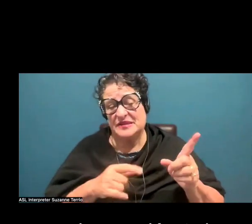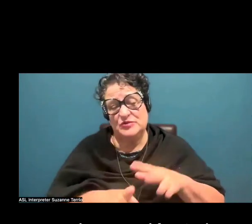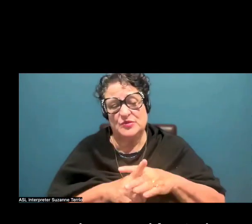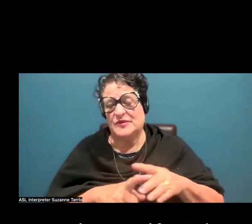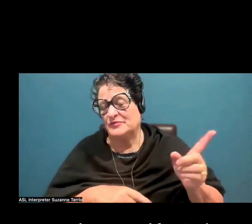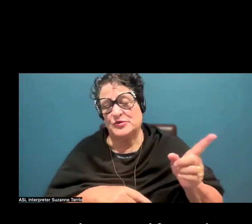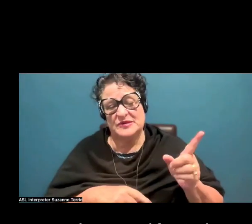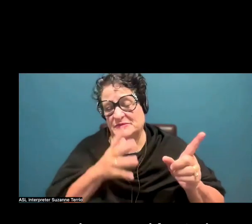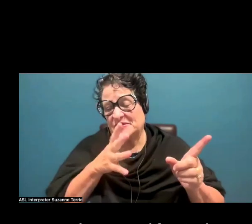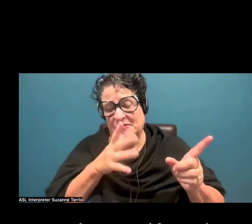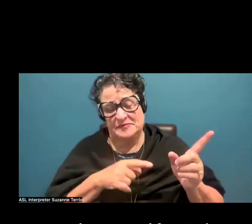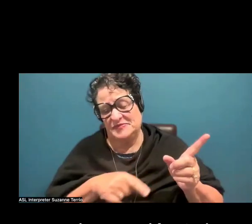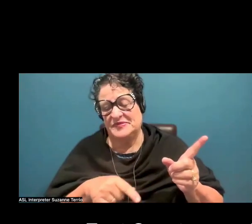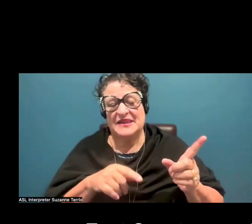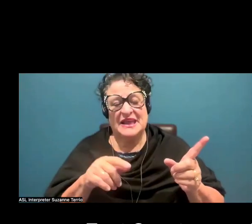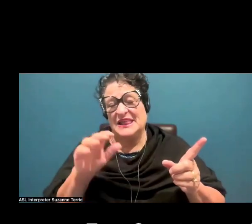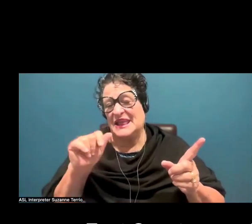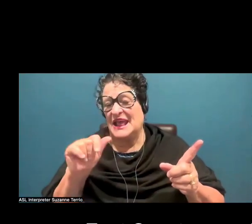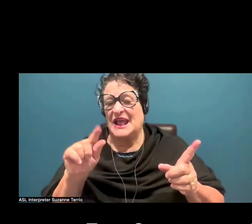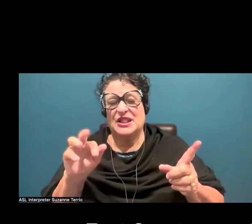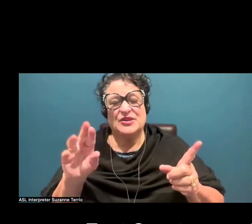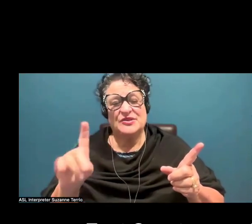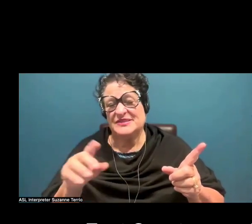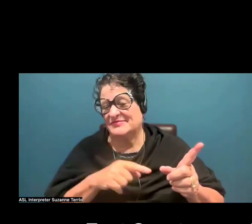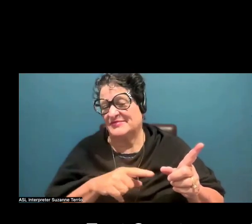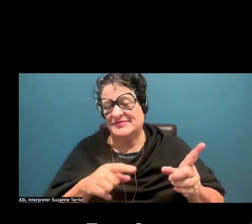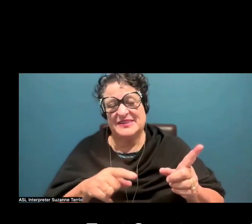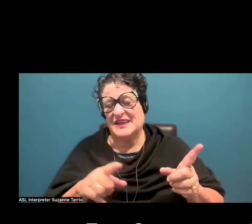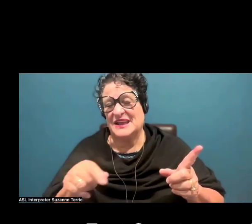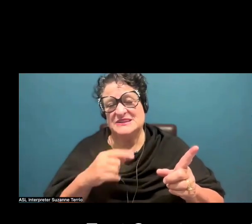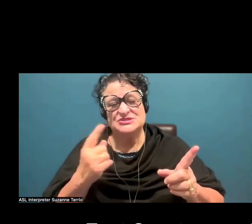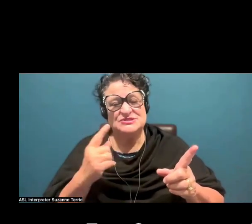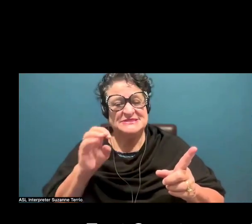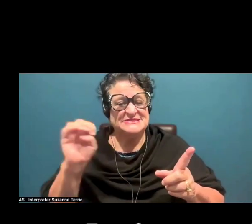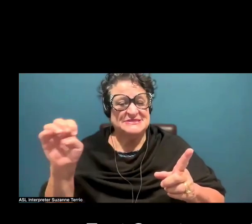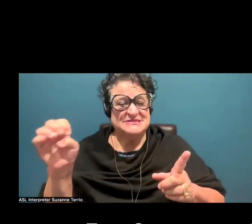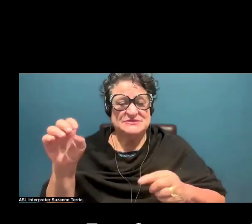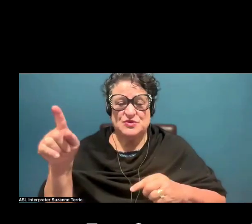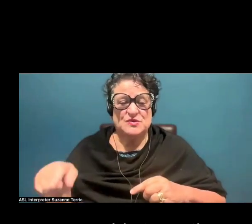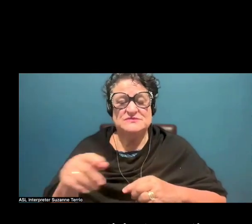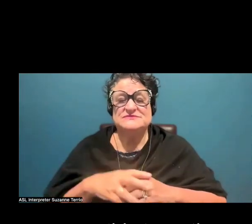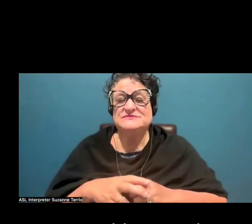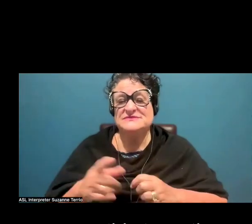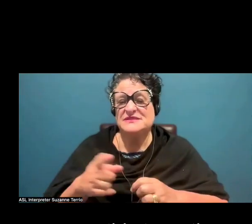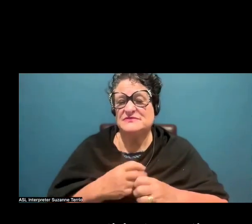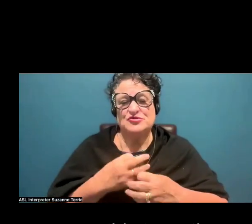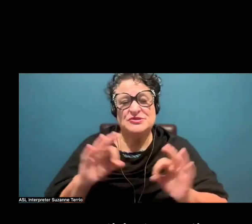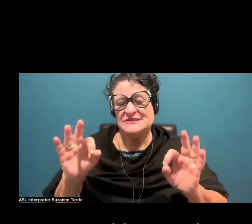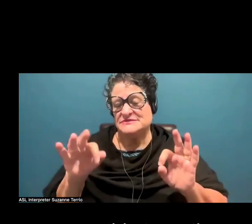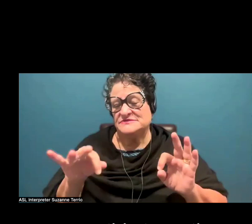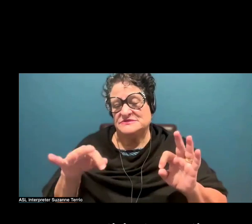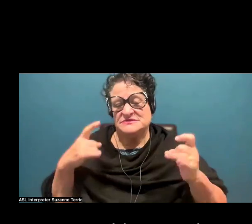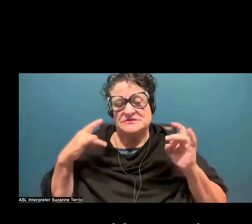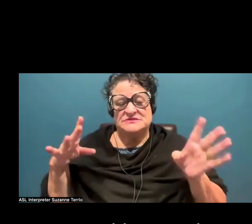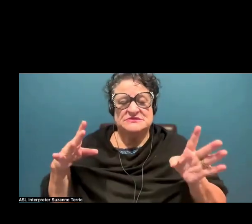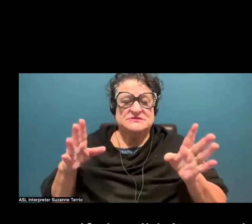mom, Maggie Allard, who's somewhere on the East Coast, according to the goodbye letter she left behind, finally free of this town the way Luce dreamed of